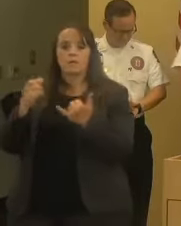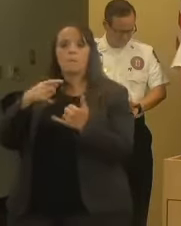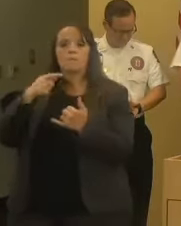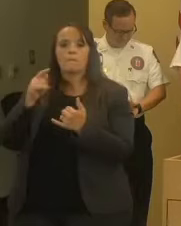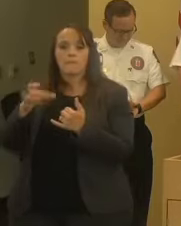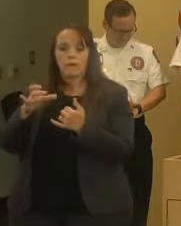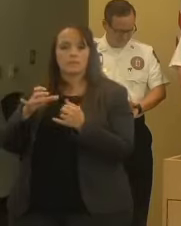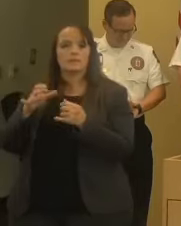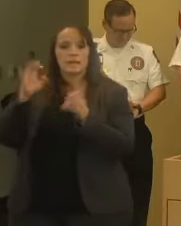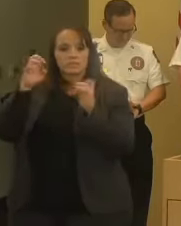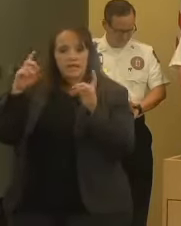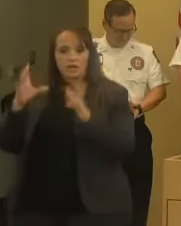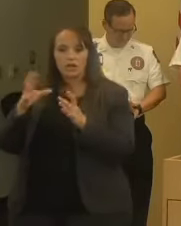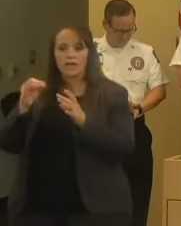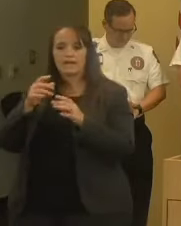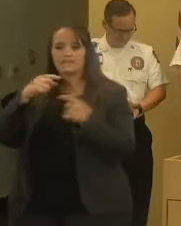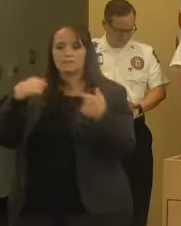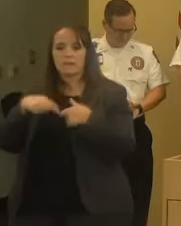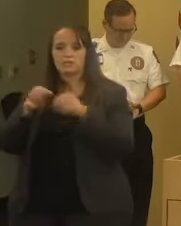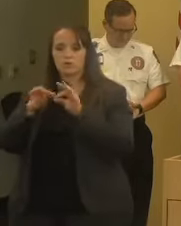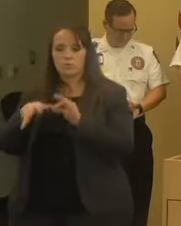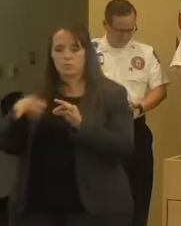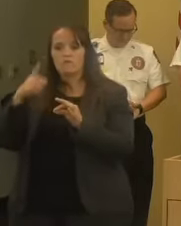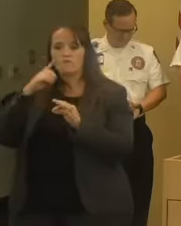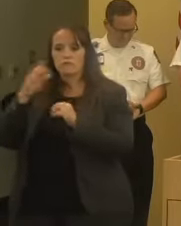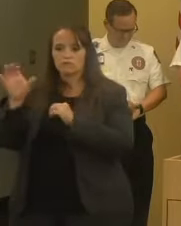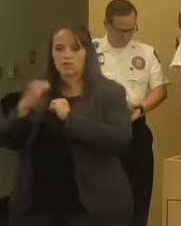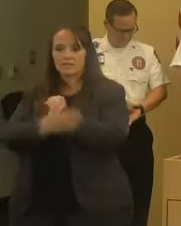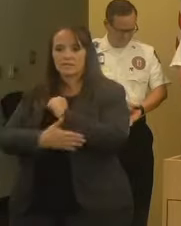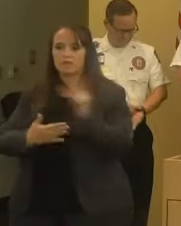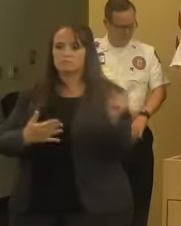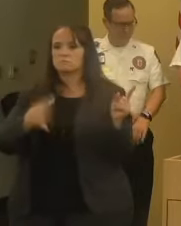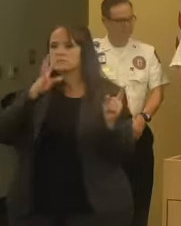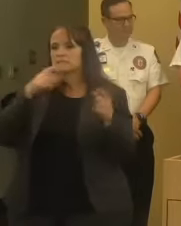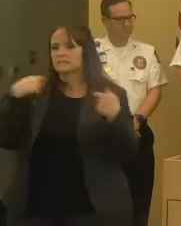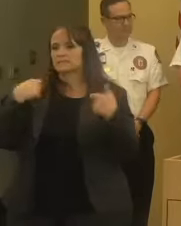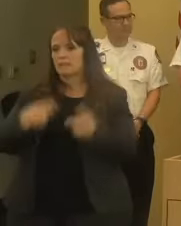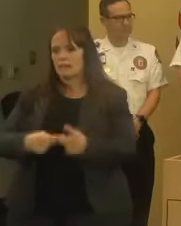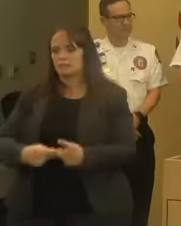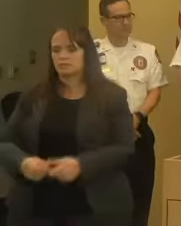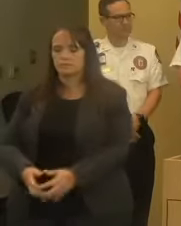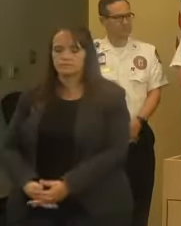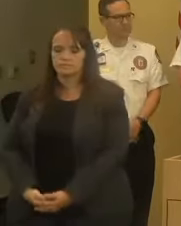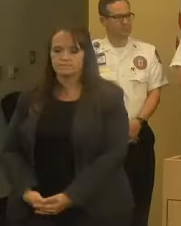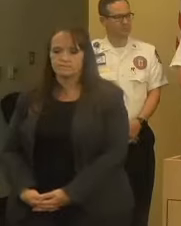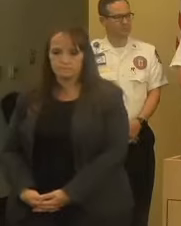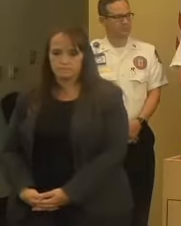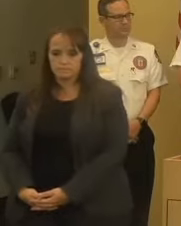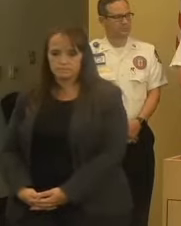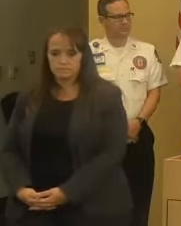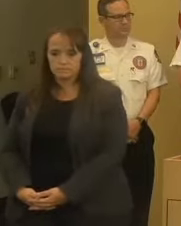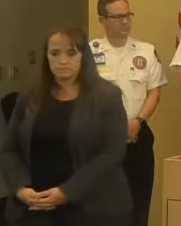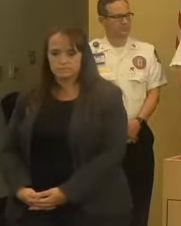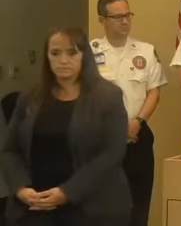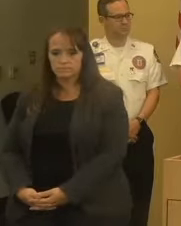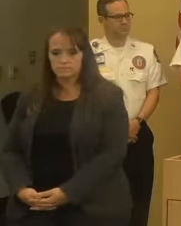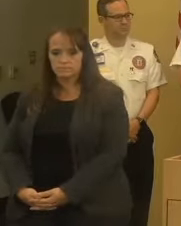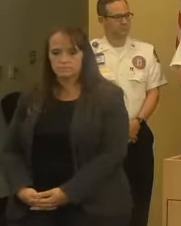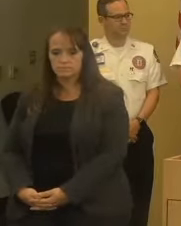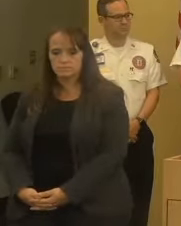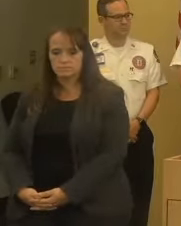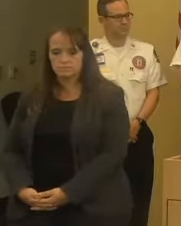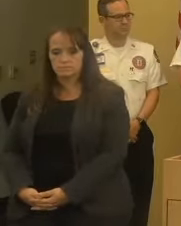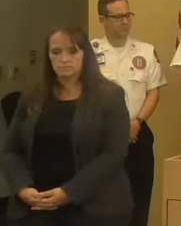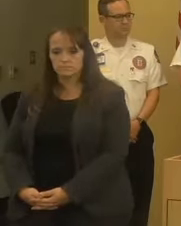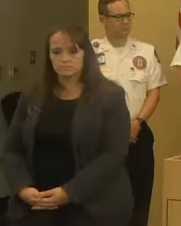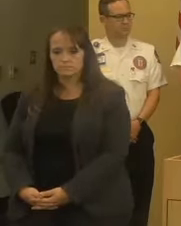Spanish interpreter for Charleston County. El Centro Consolidado del 911 en el condado de Charleston quiere que sepa lo siguiente. Llame